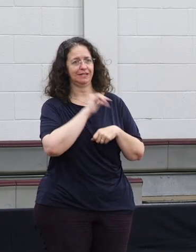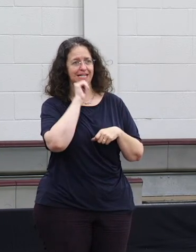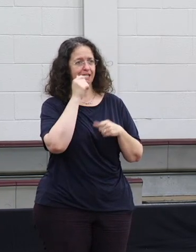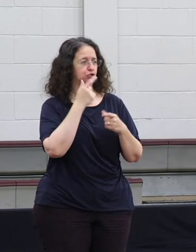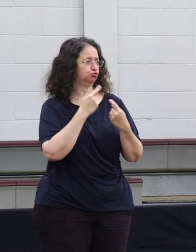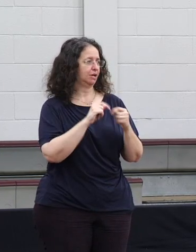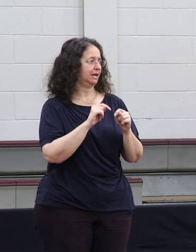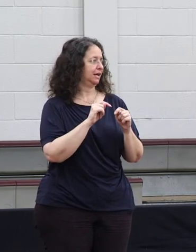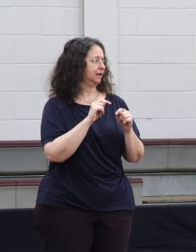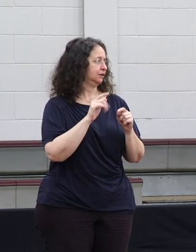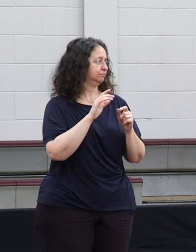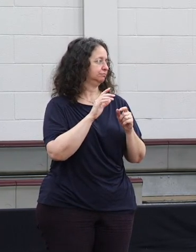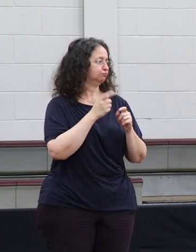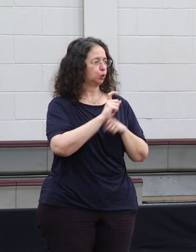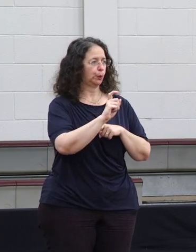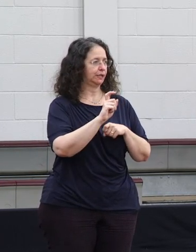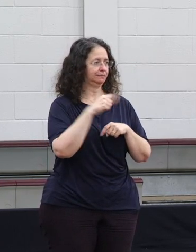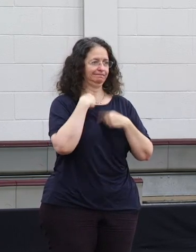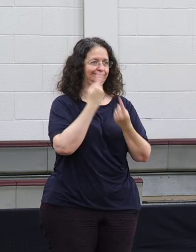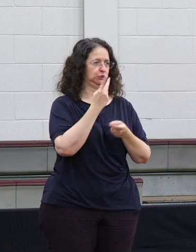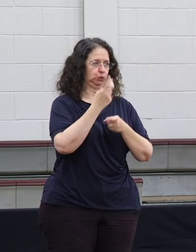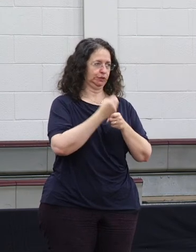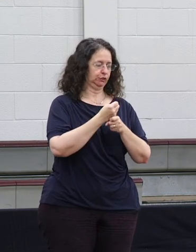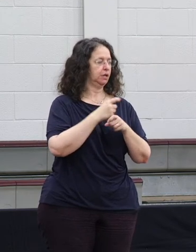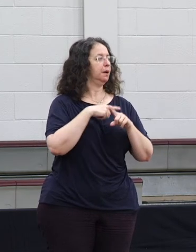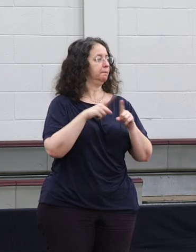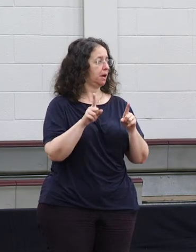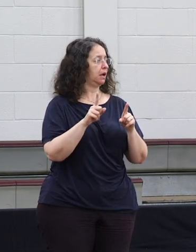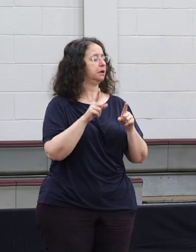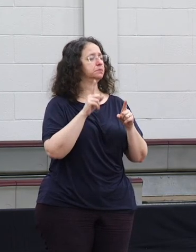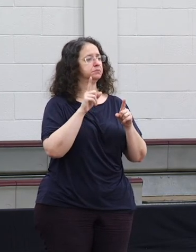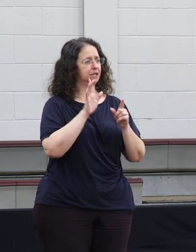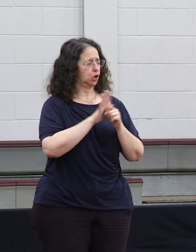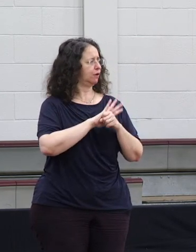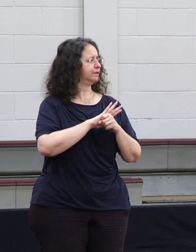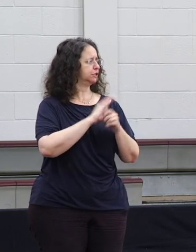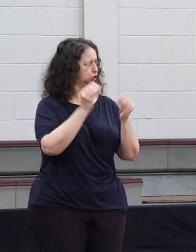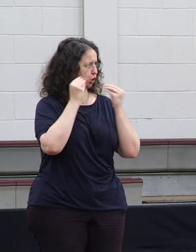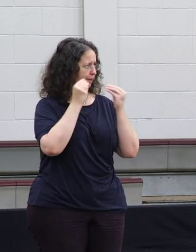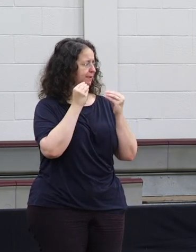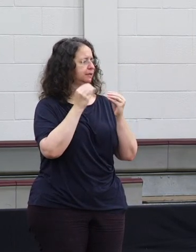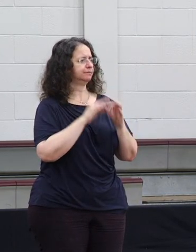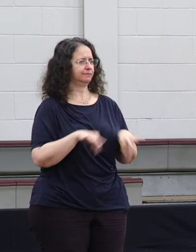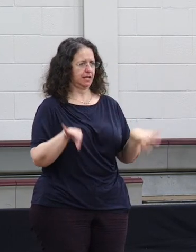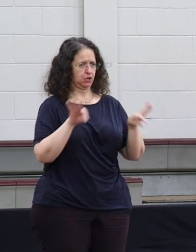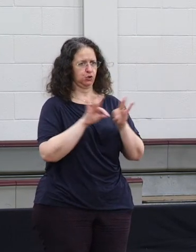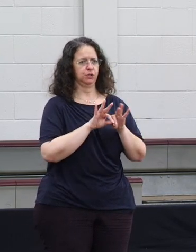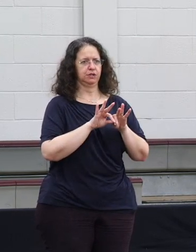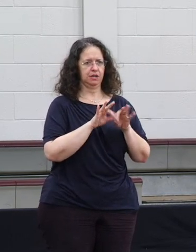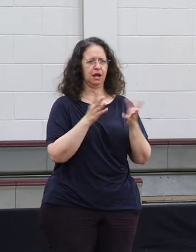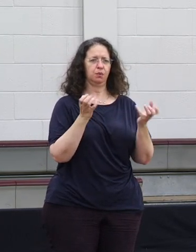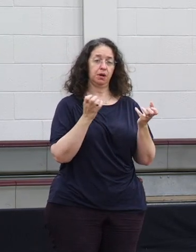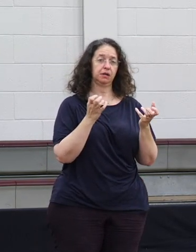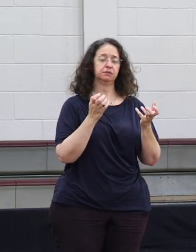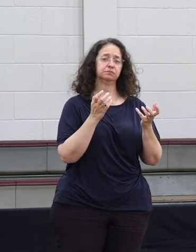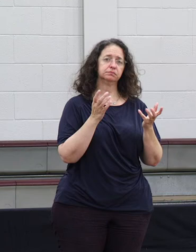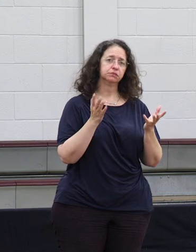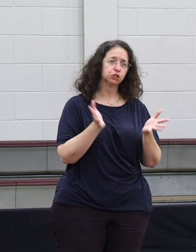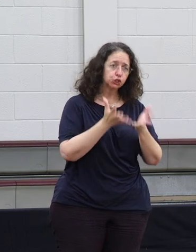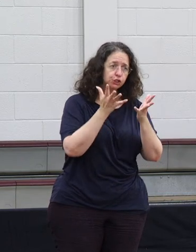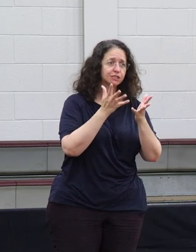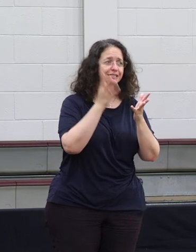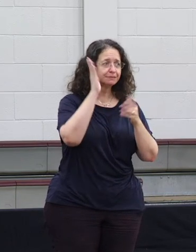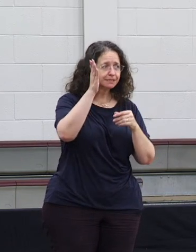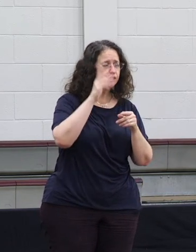2 years. But this pandemic has taught me something valuable, and as much as I wanted to deliver an uplifting speech, I felt obligated to